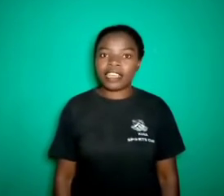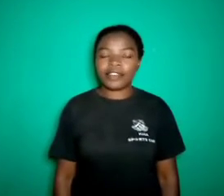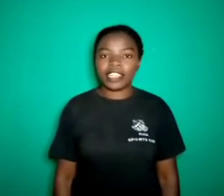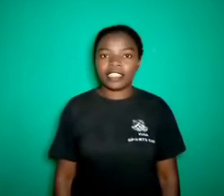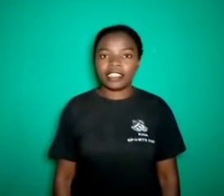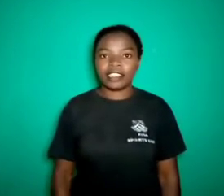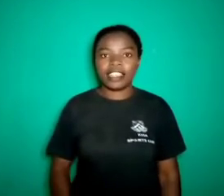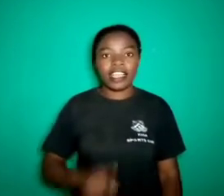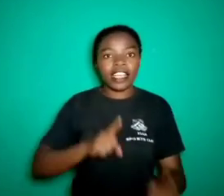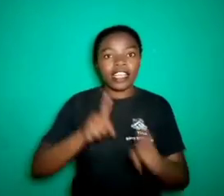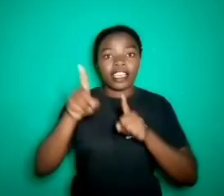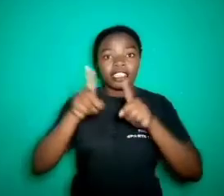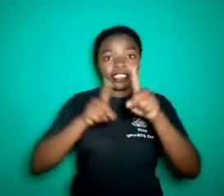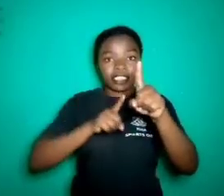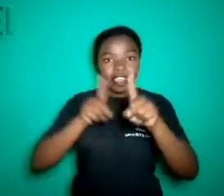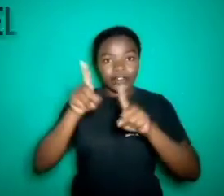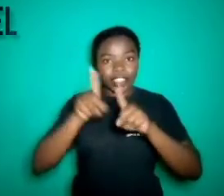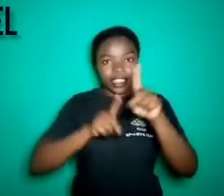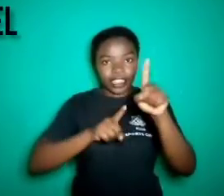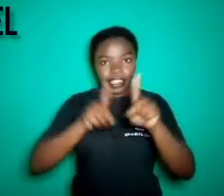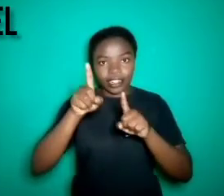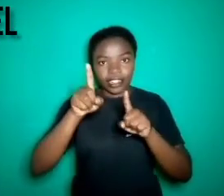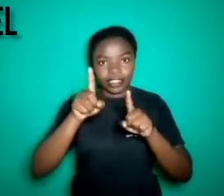Travel. Travel.